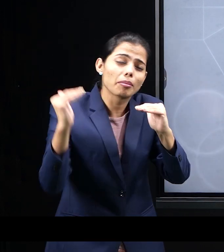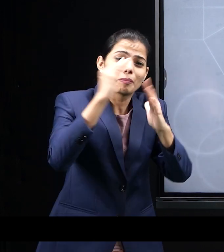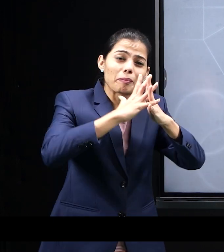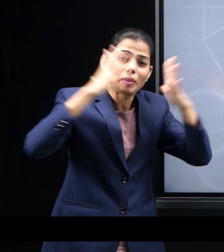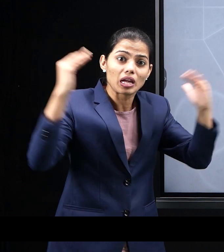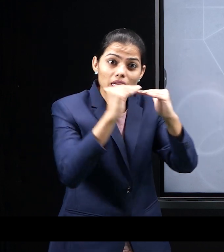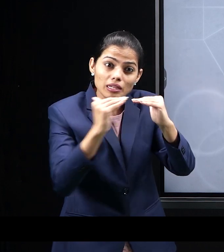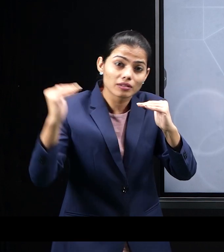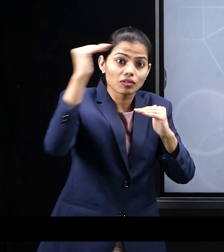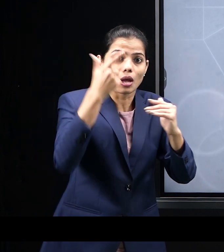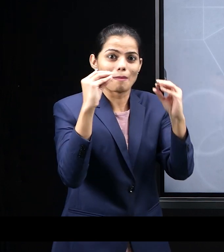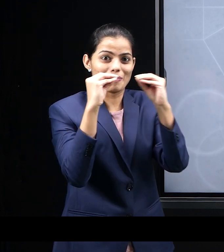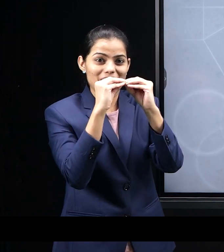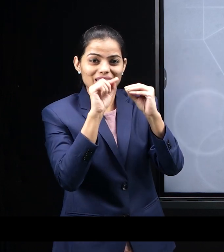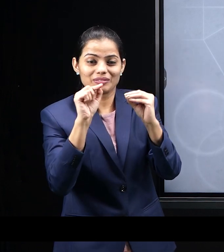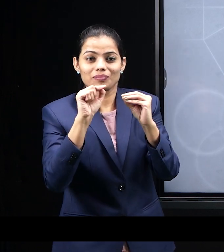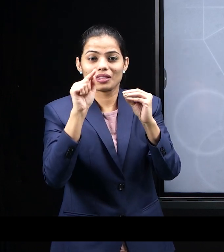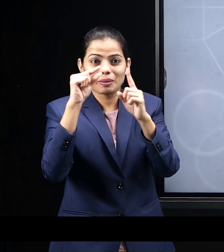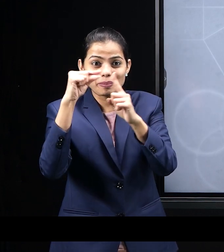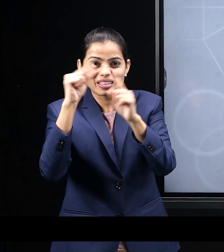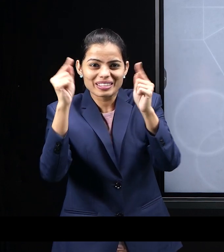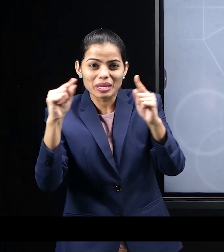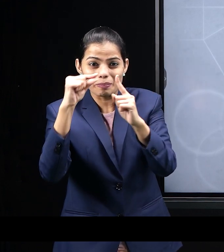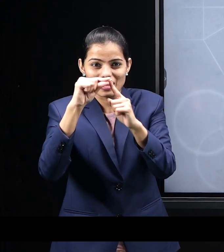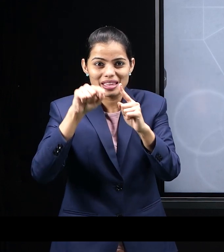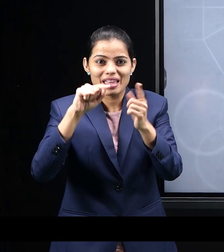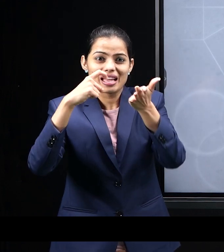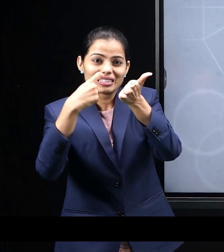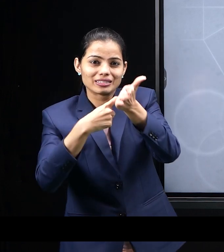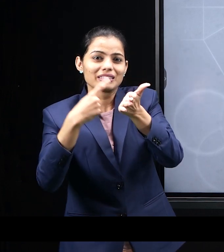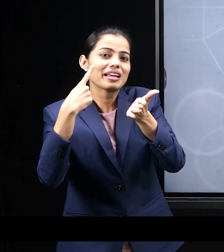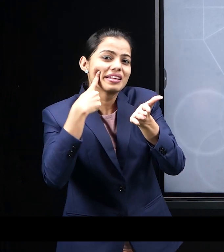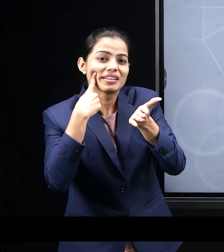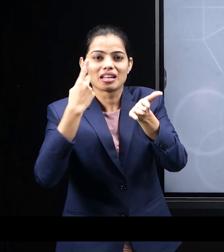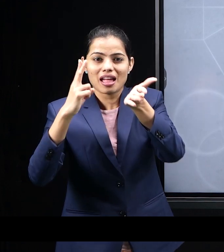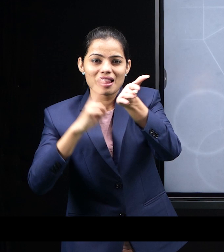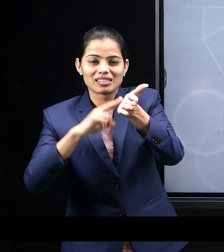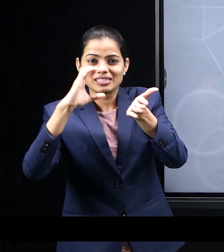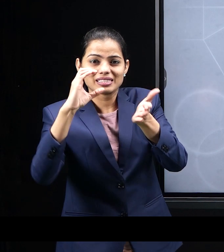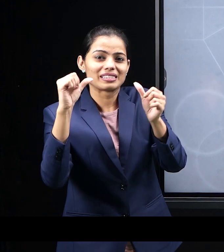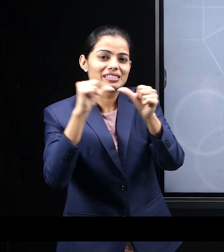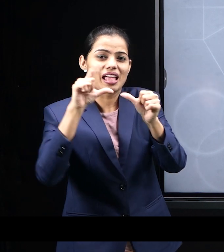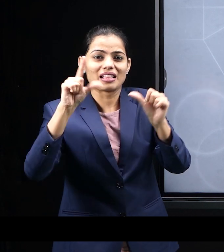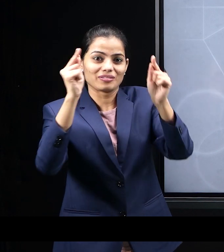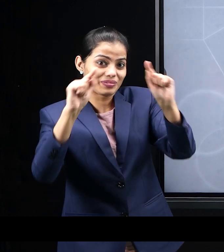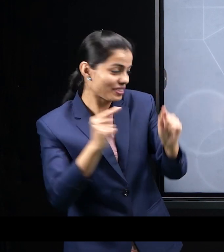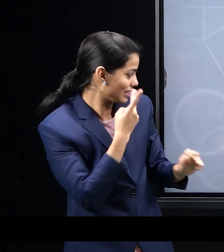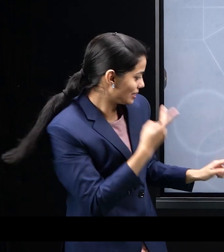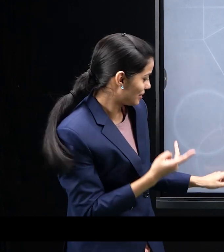Principal: B is equal to P, R, I, N, C, A, L.